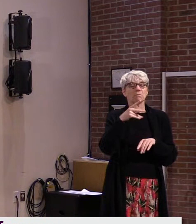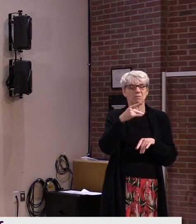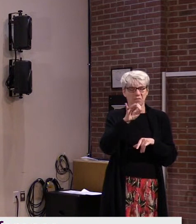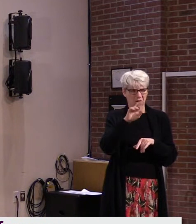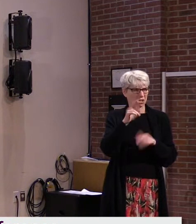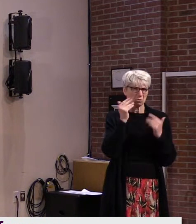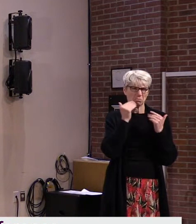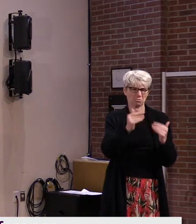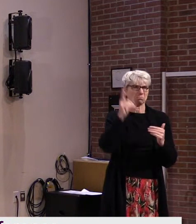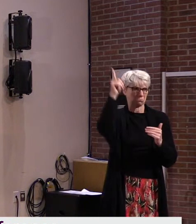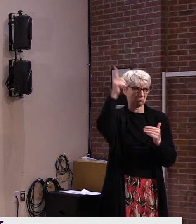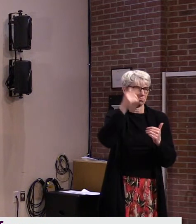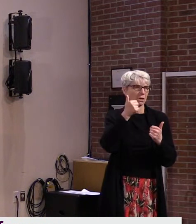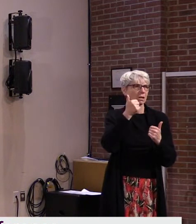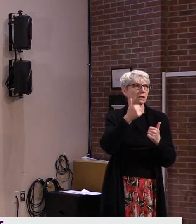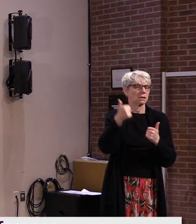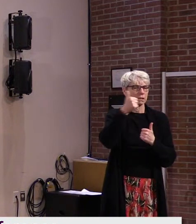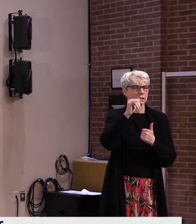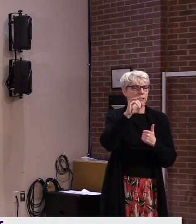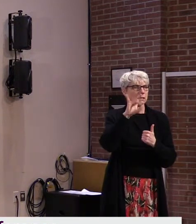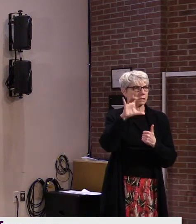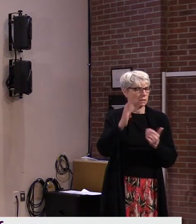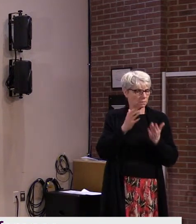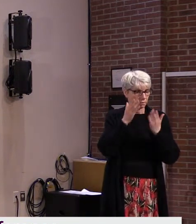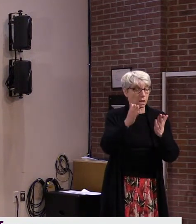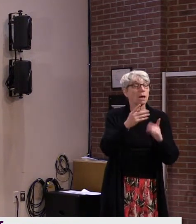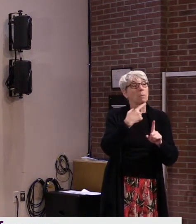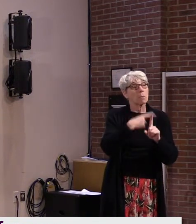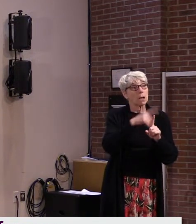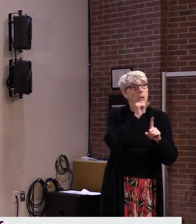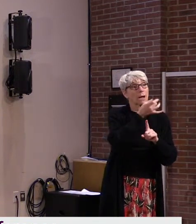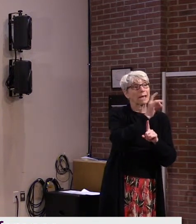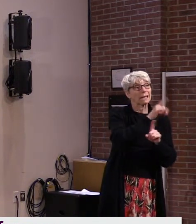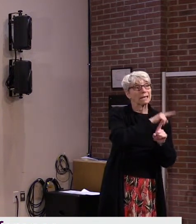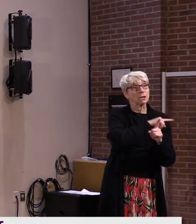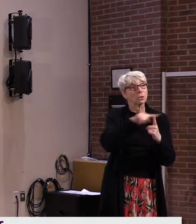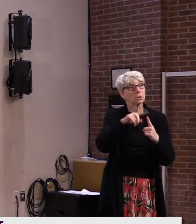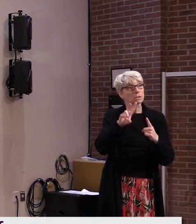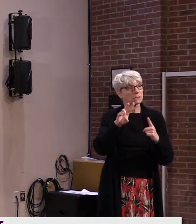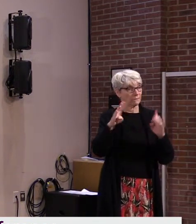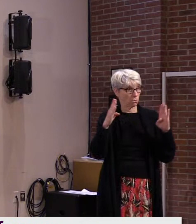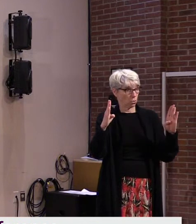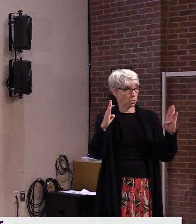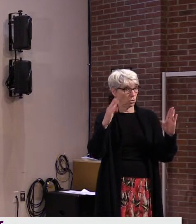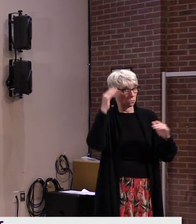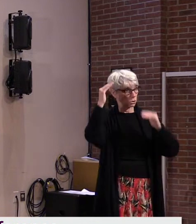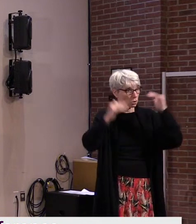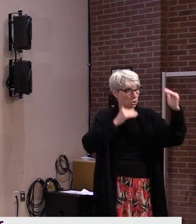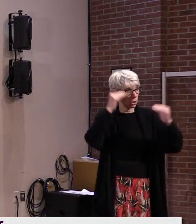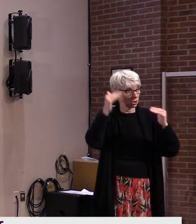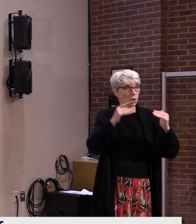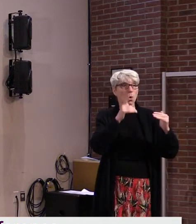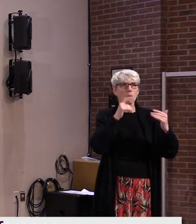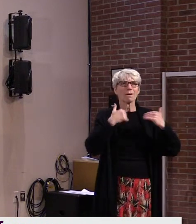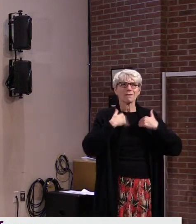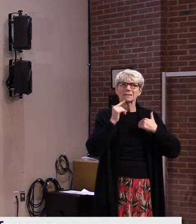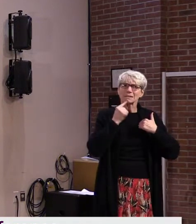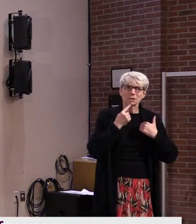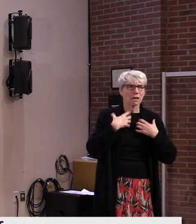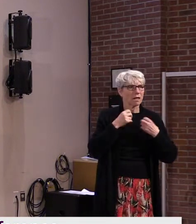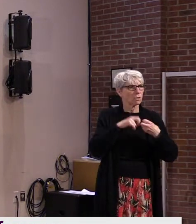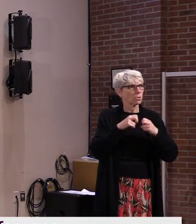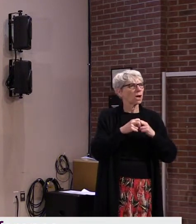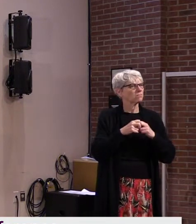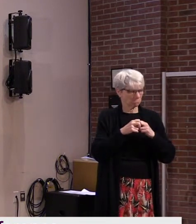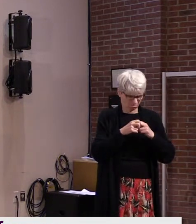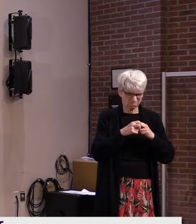said people aged 18 to 64 with underlying medical conditions should also be eligible.